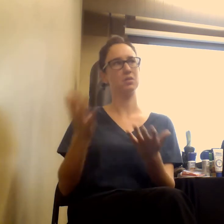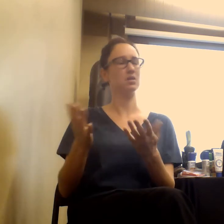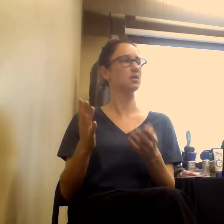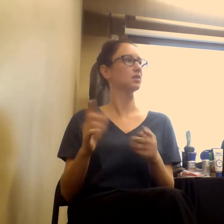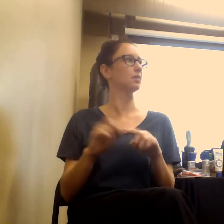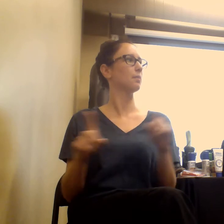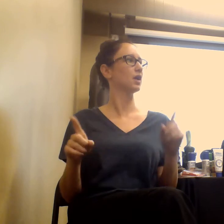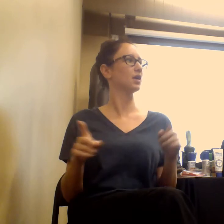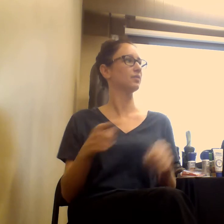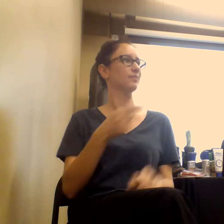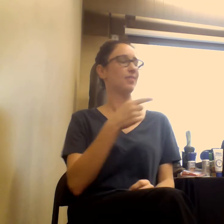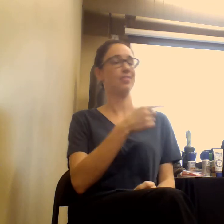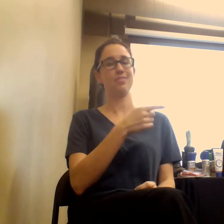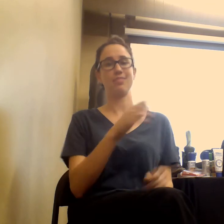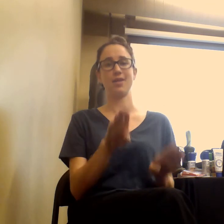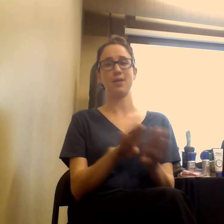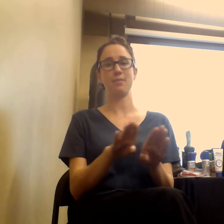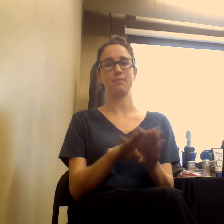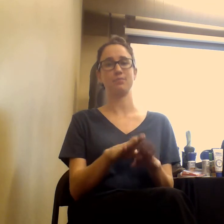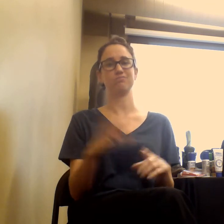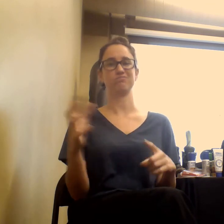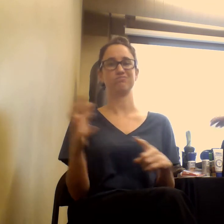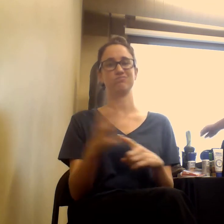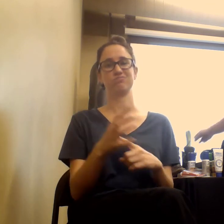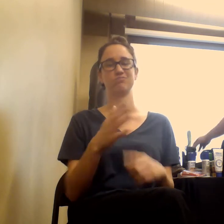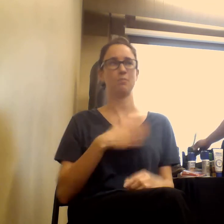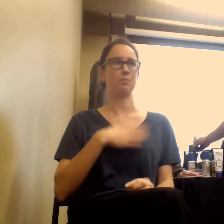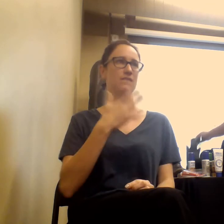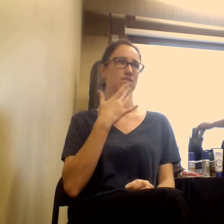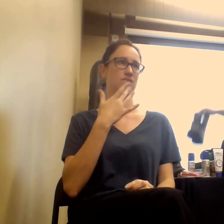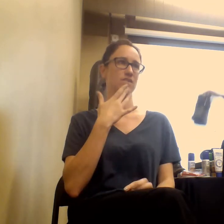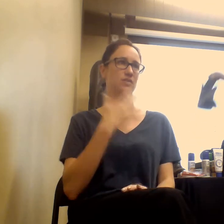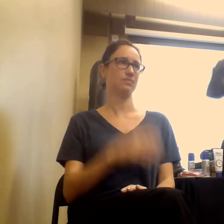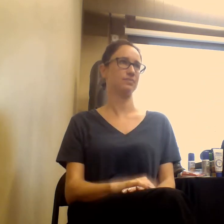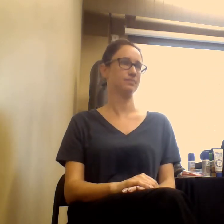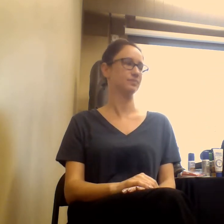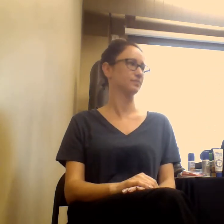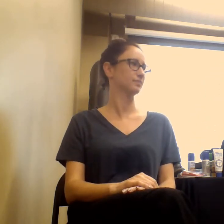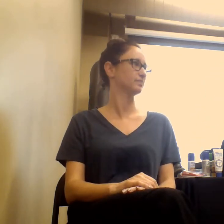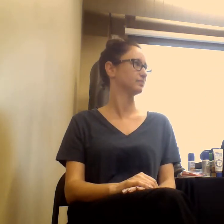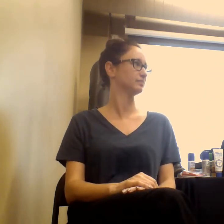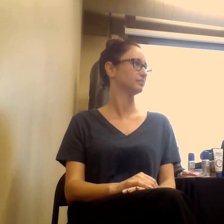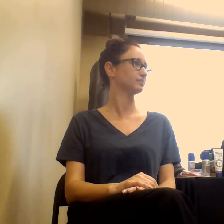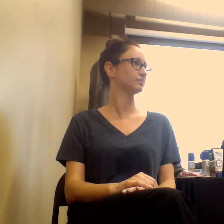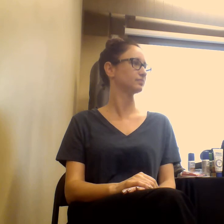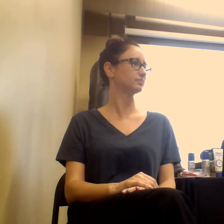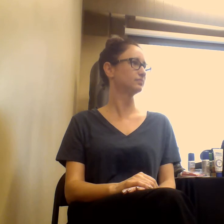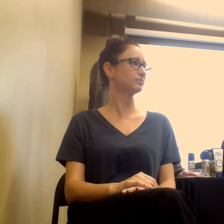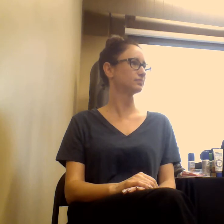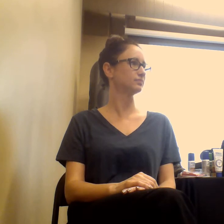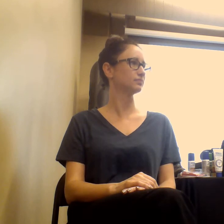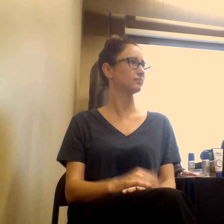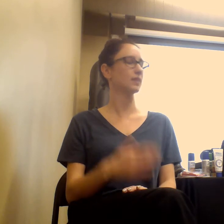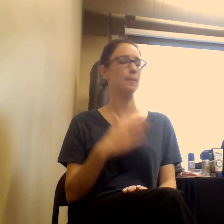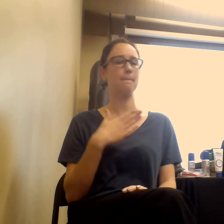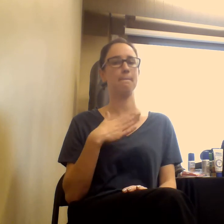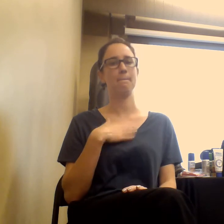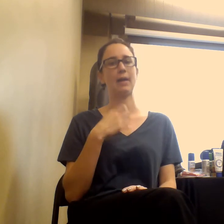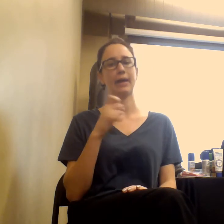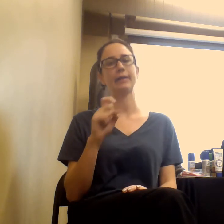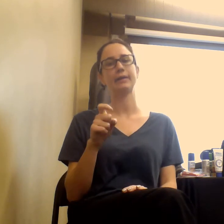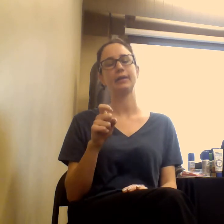boot. Mine needs some TLC. They've definitely been used, all right? You can